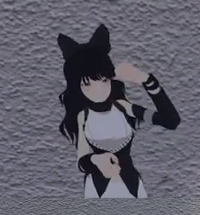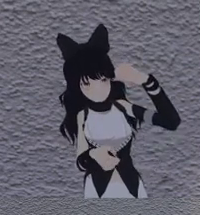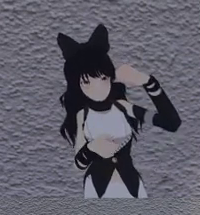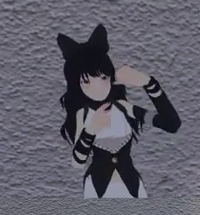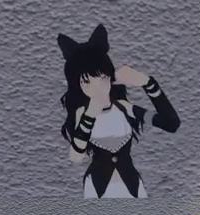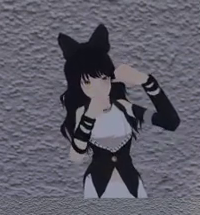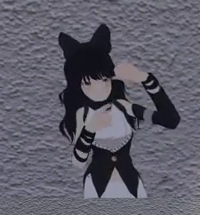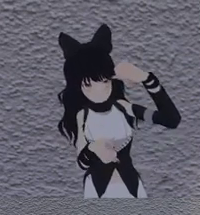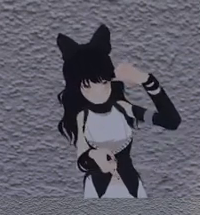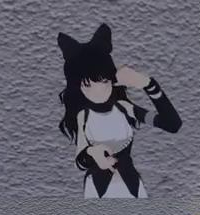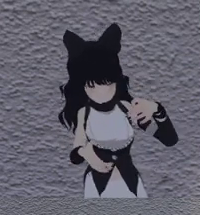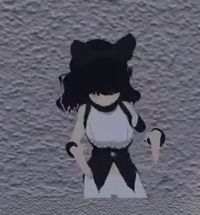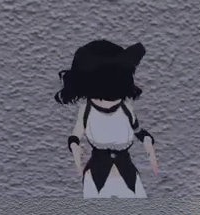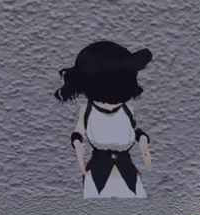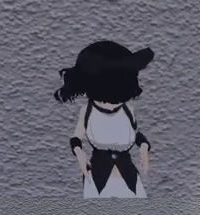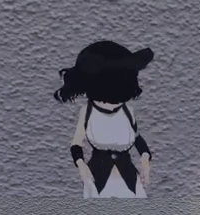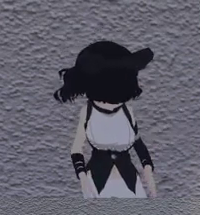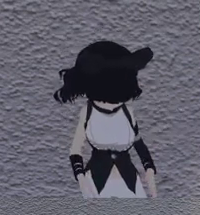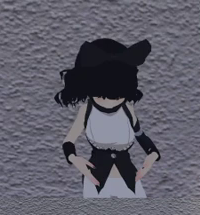Really?